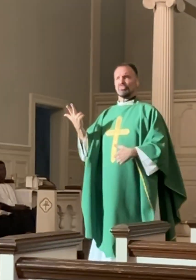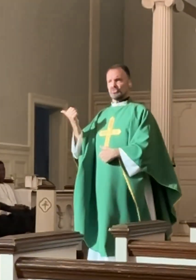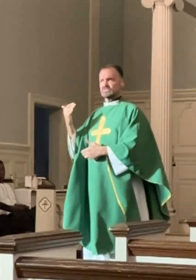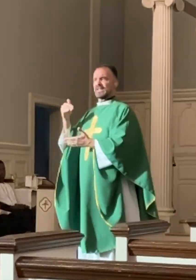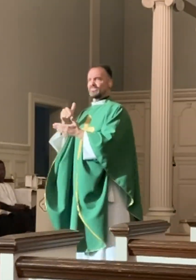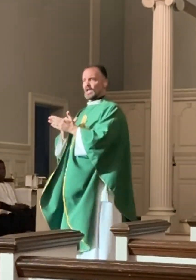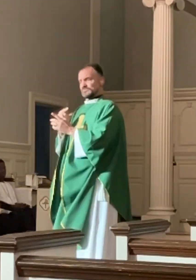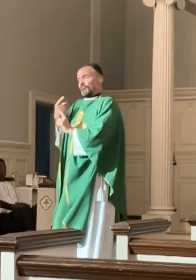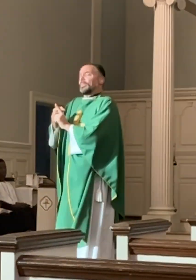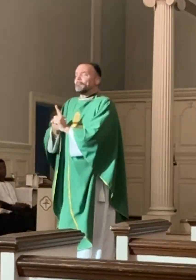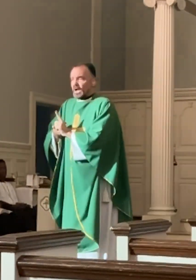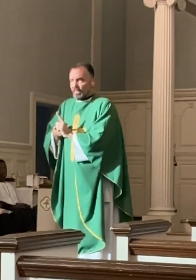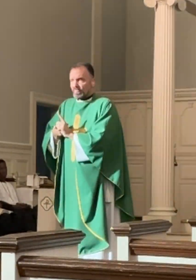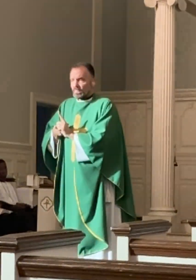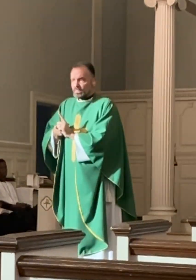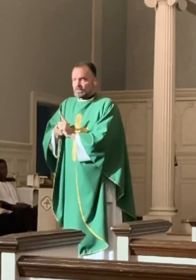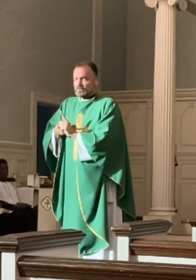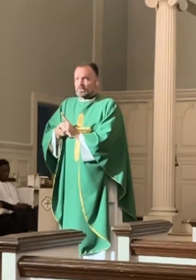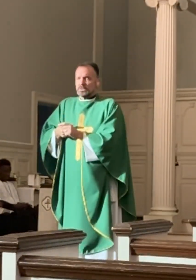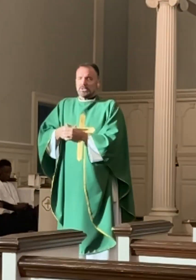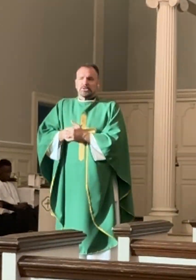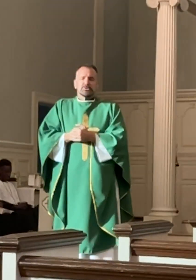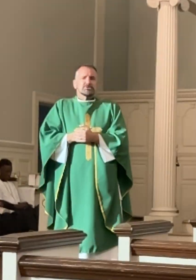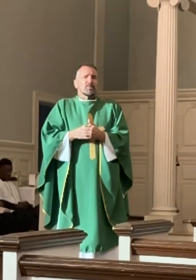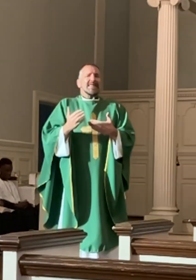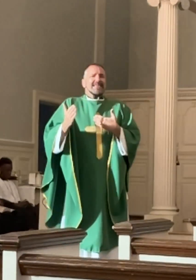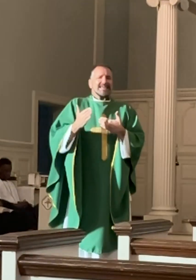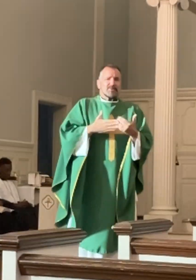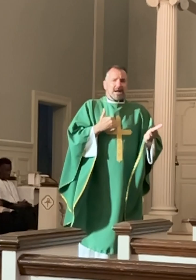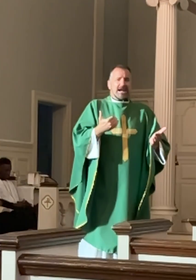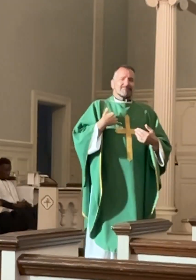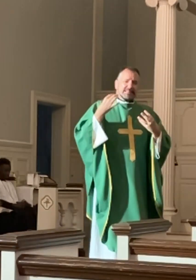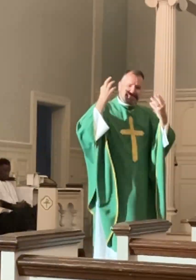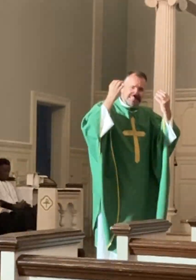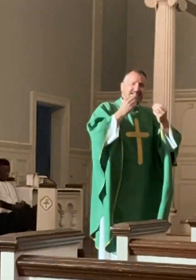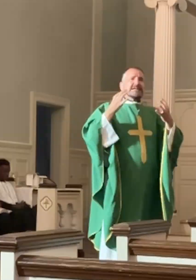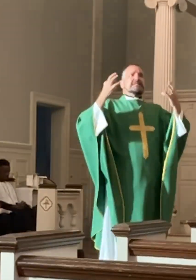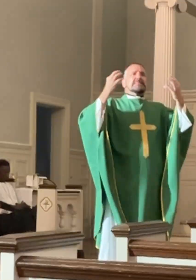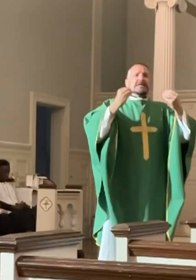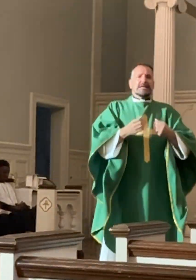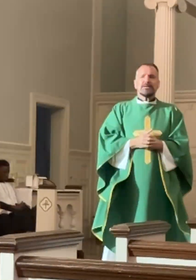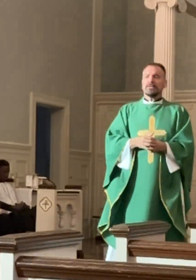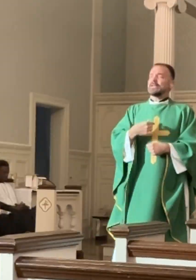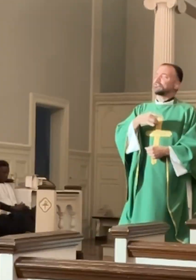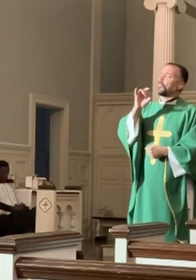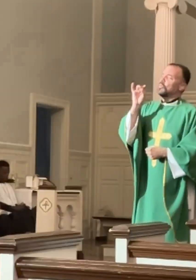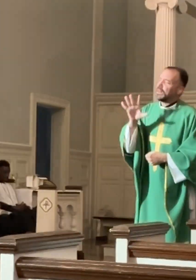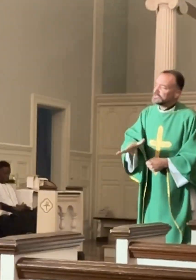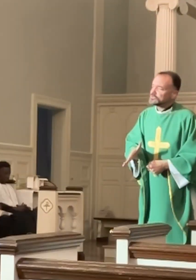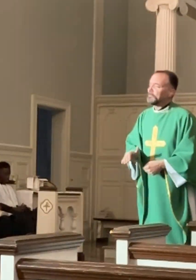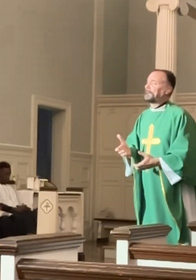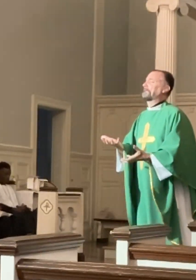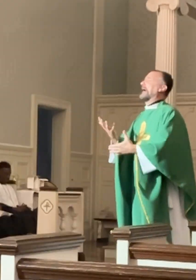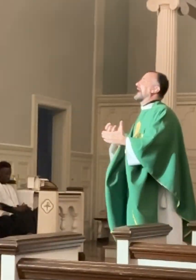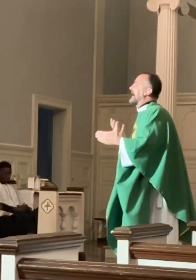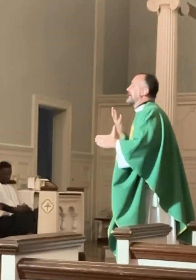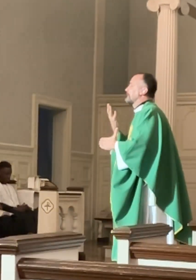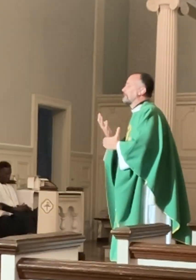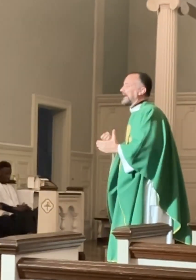about the need to increase giving. And especially when you first got here and didn't need to give a lot of our patients. So I